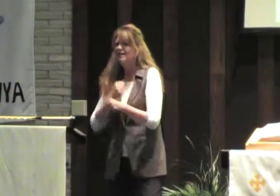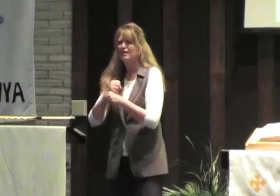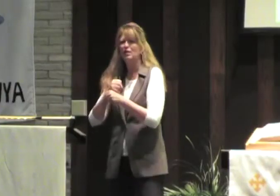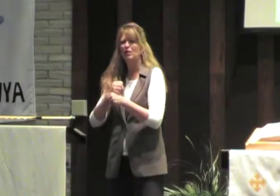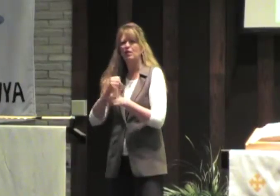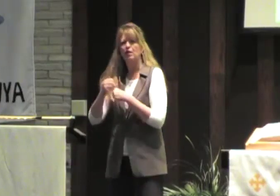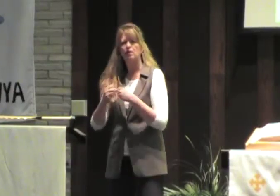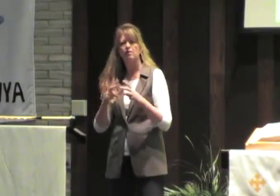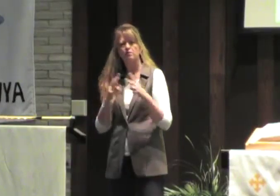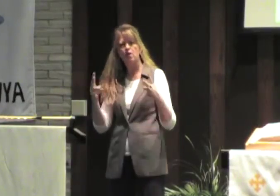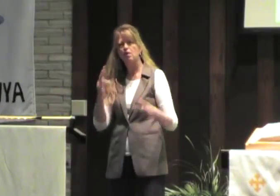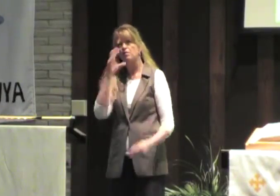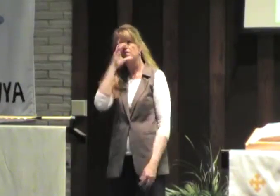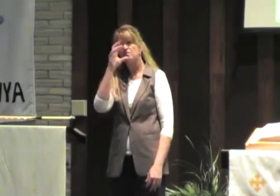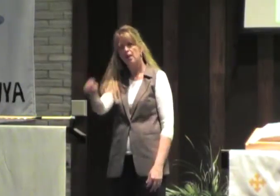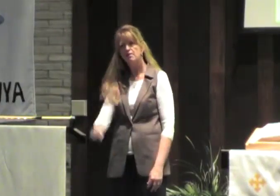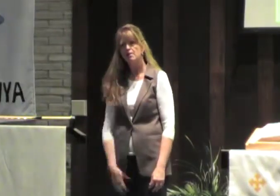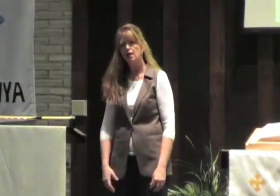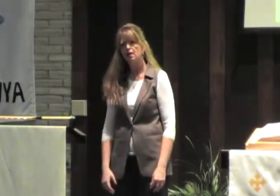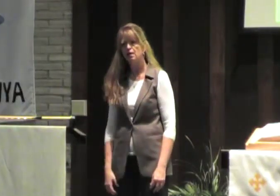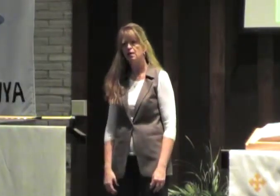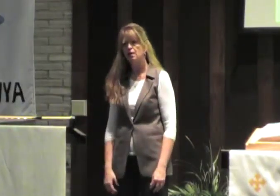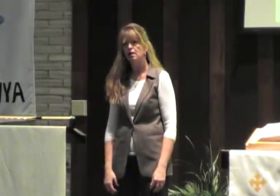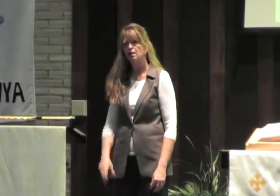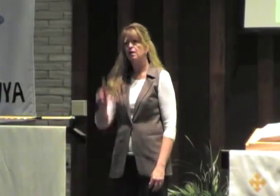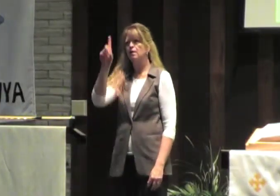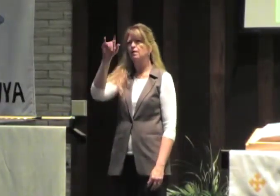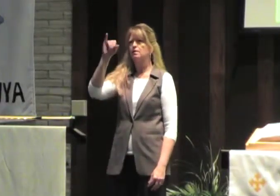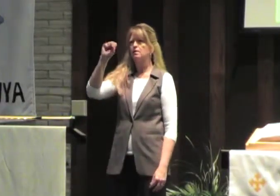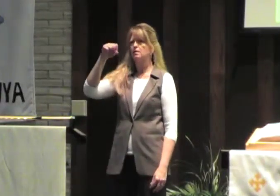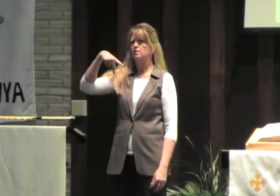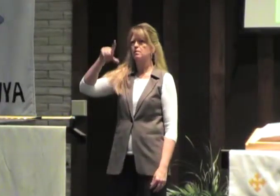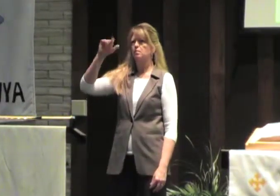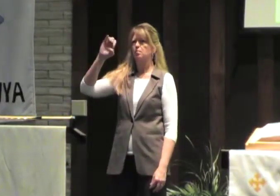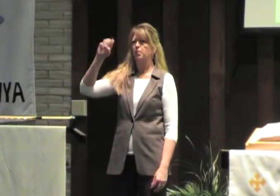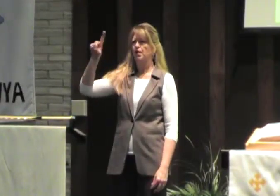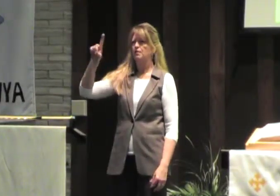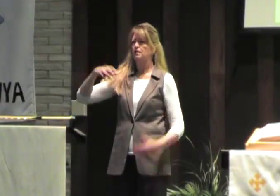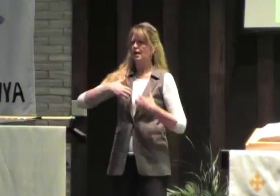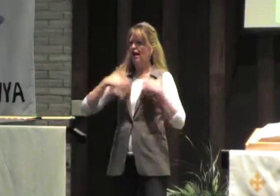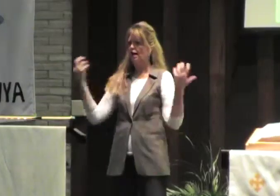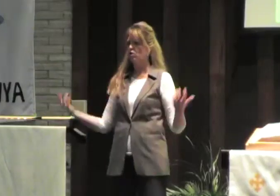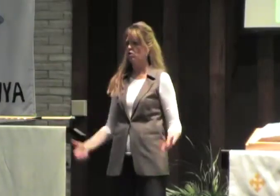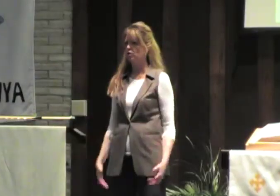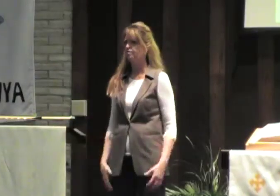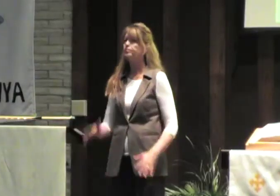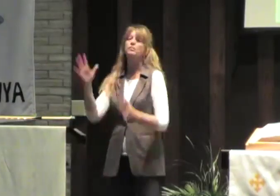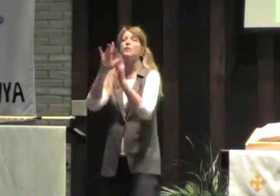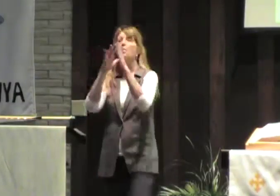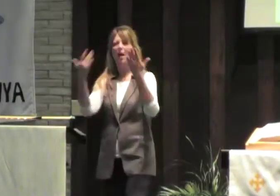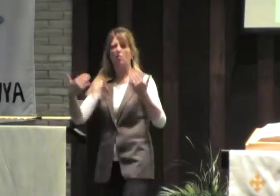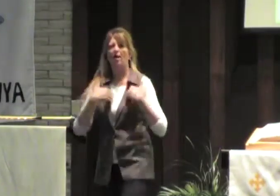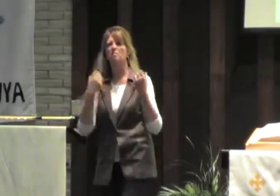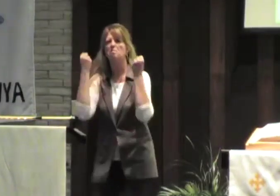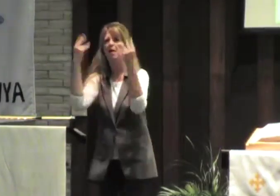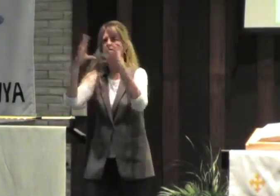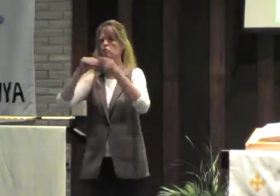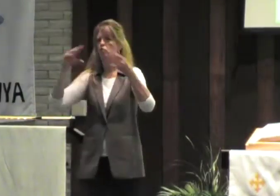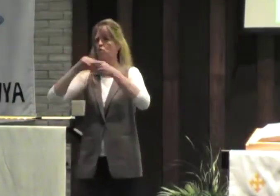counseling. And it's very fascinating. That's called displaced anger. The Bible